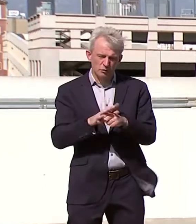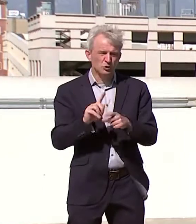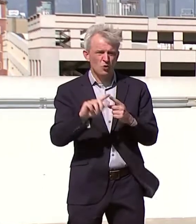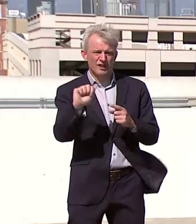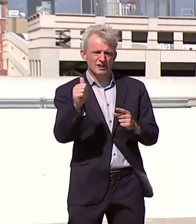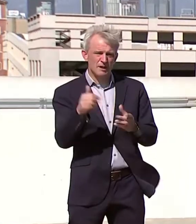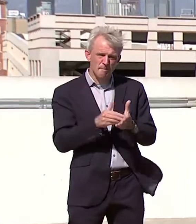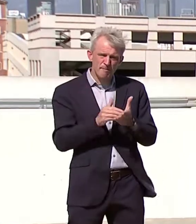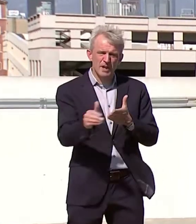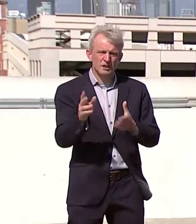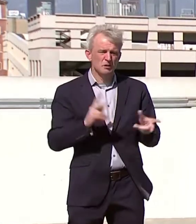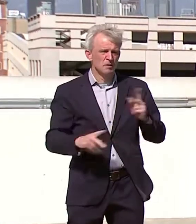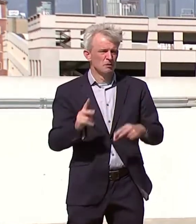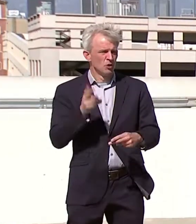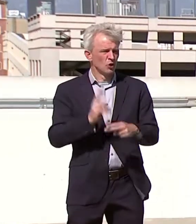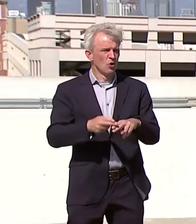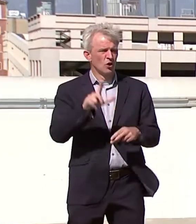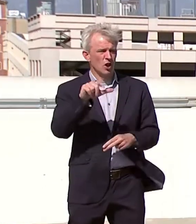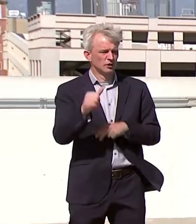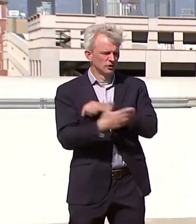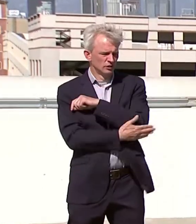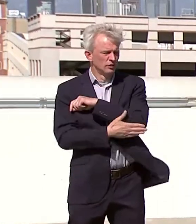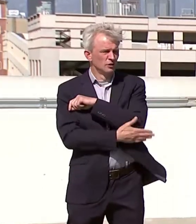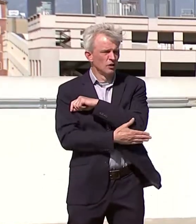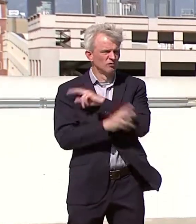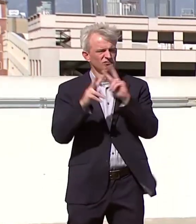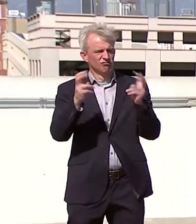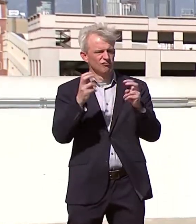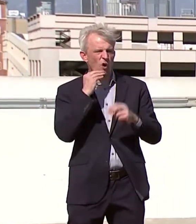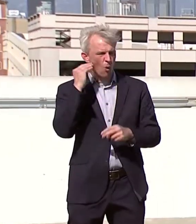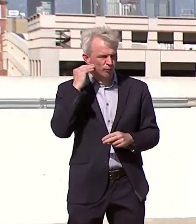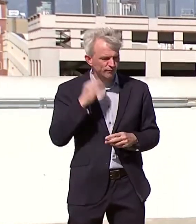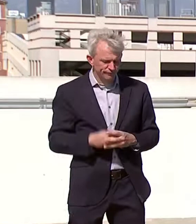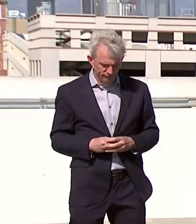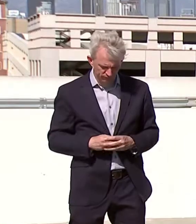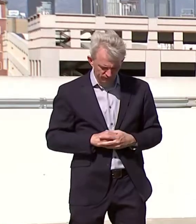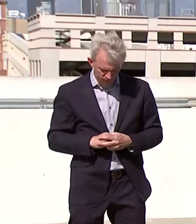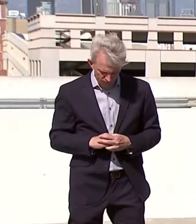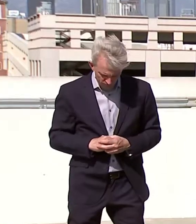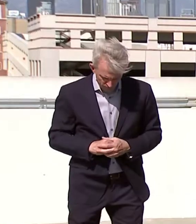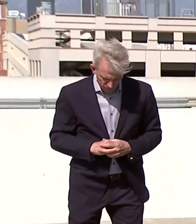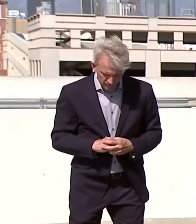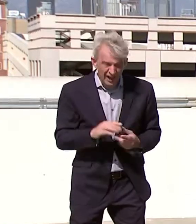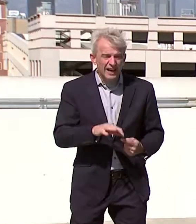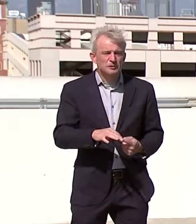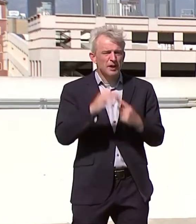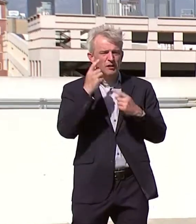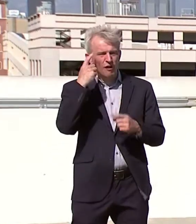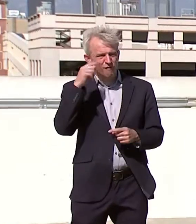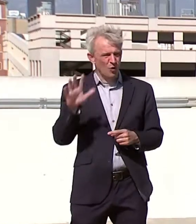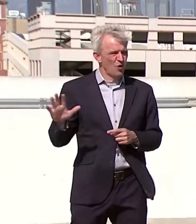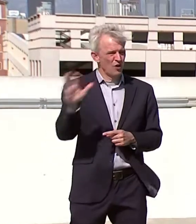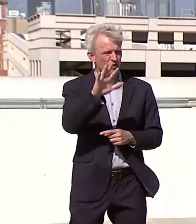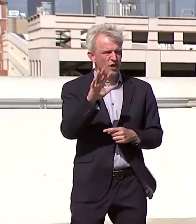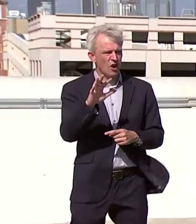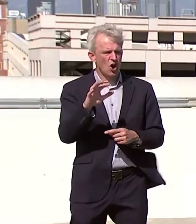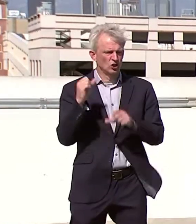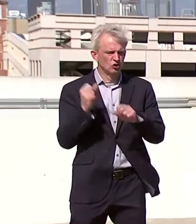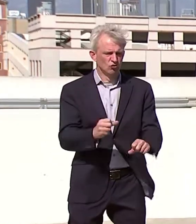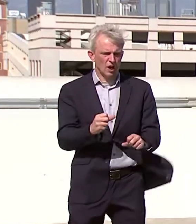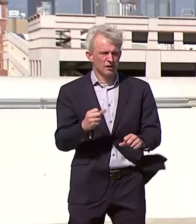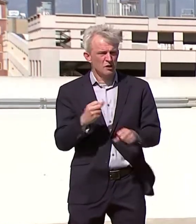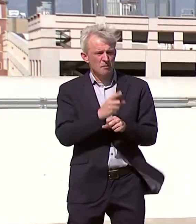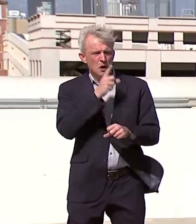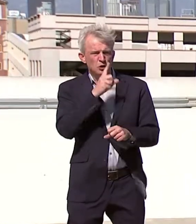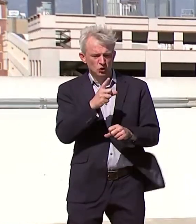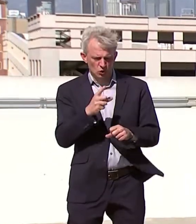million people that call Los Angeles County home, and especially for insisting that we focus on ensuring equity in all